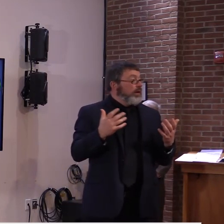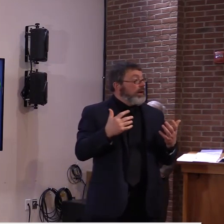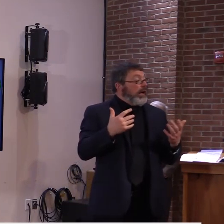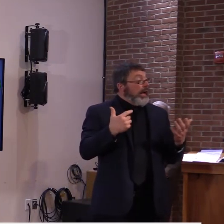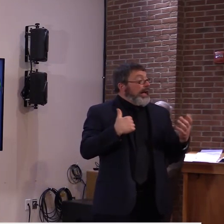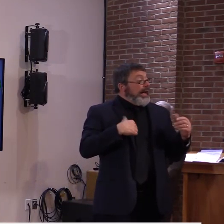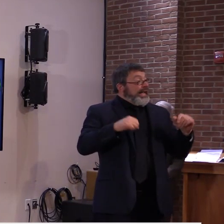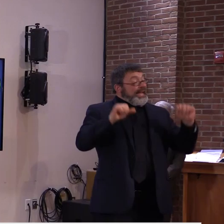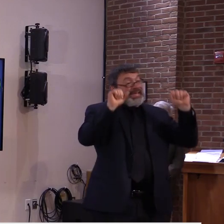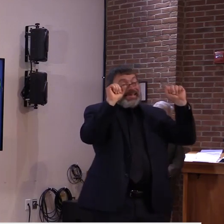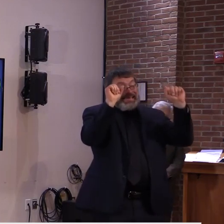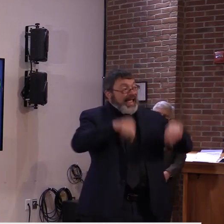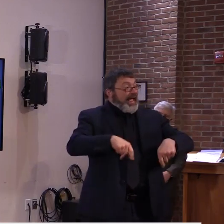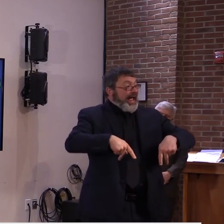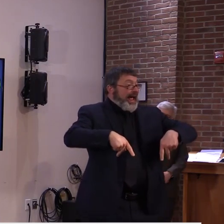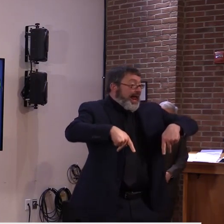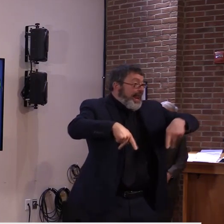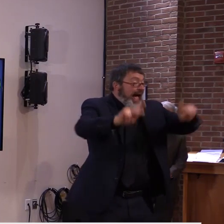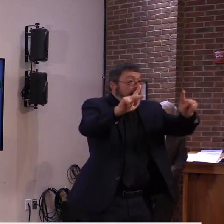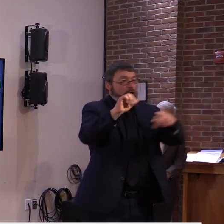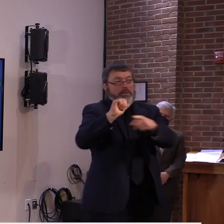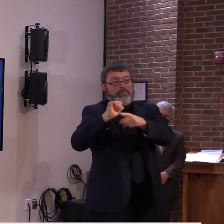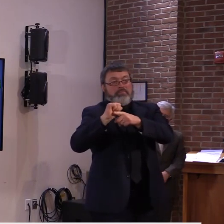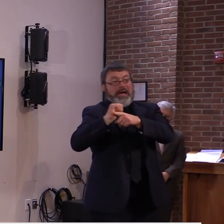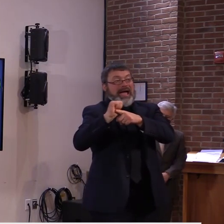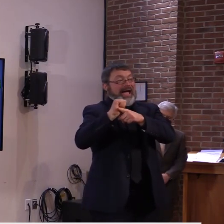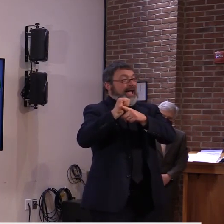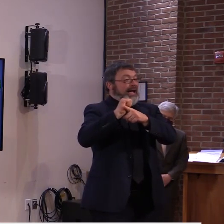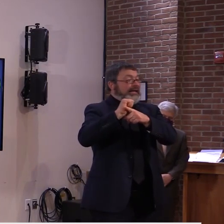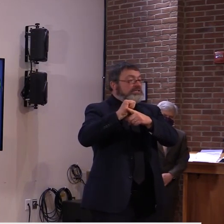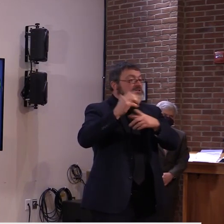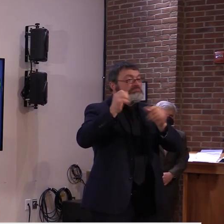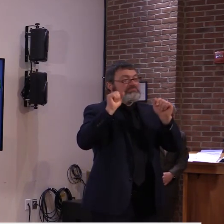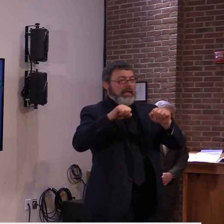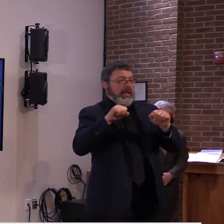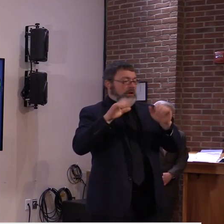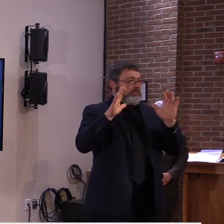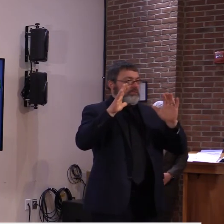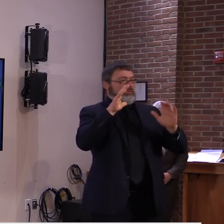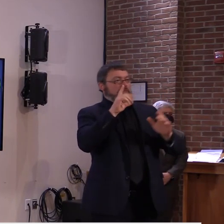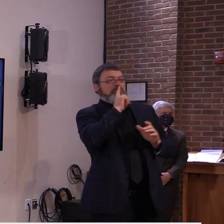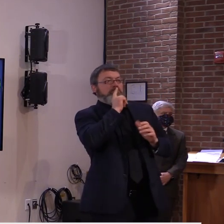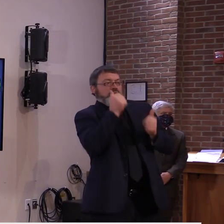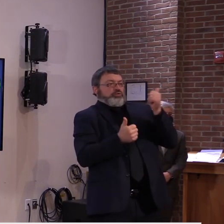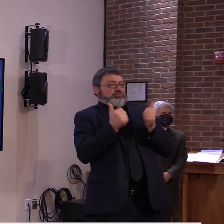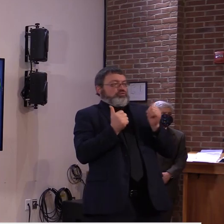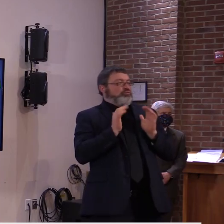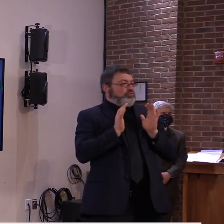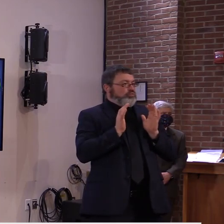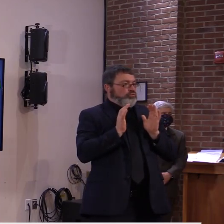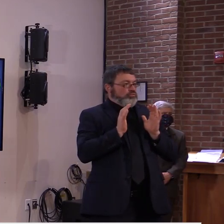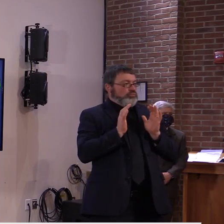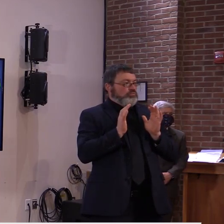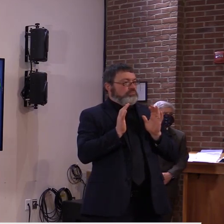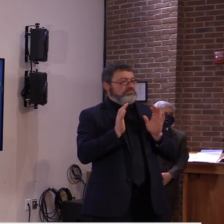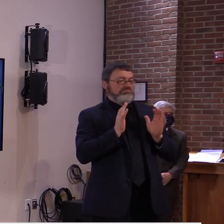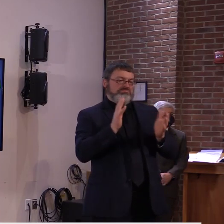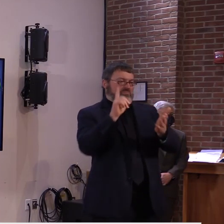next, I'd say, week or less, what direction we're going in, and if we can